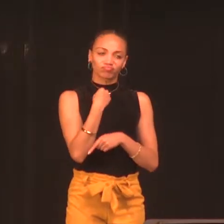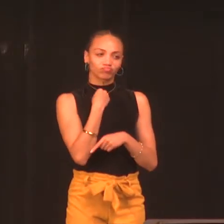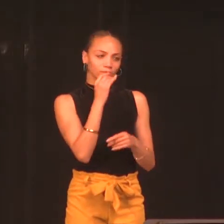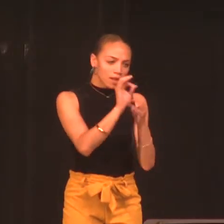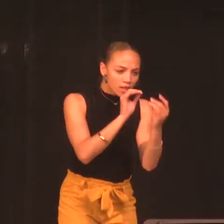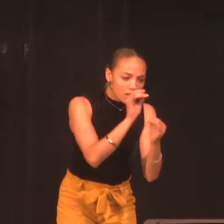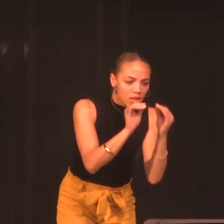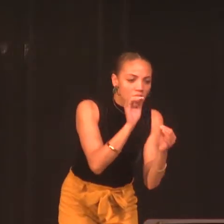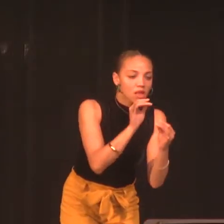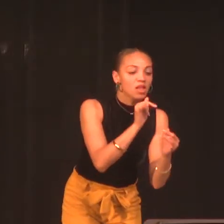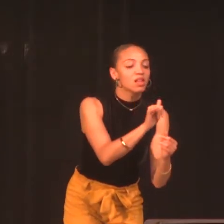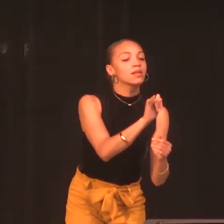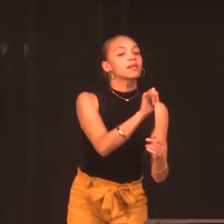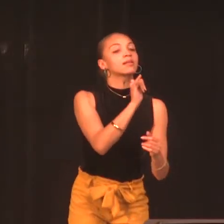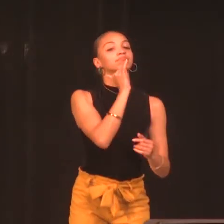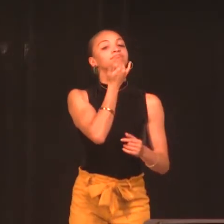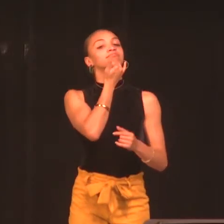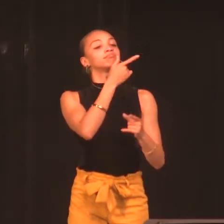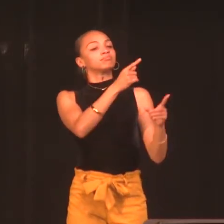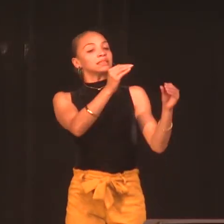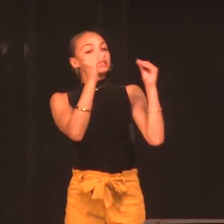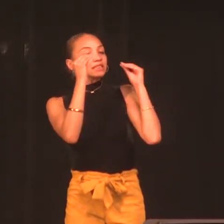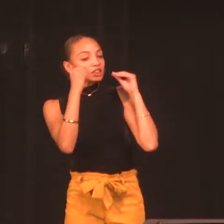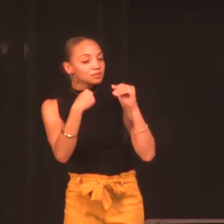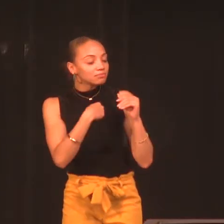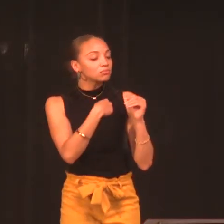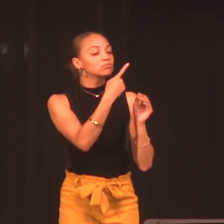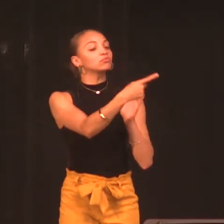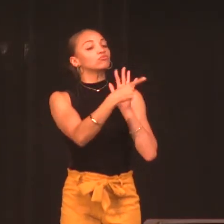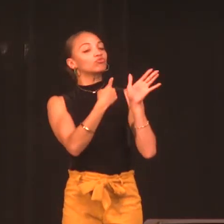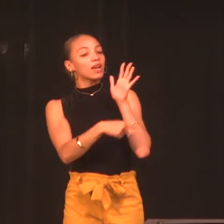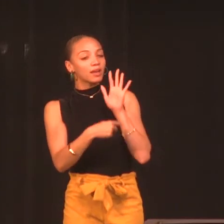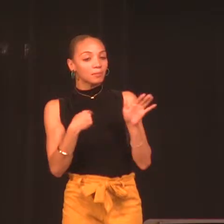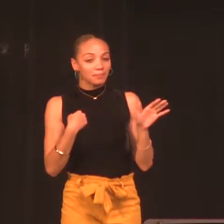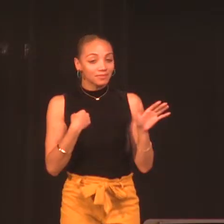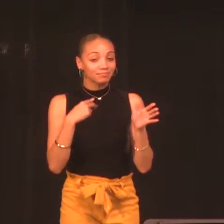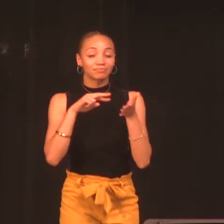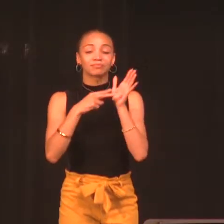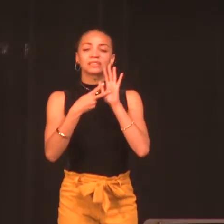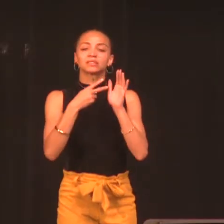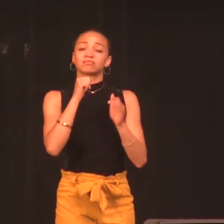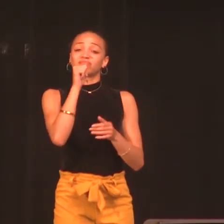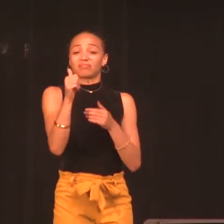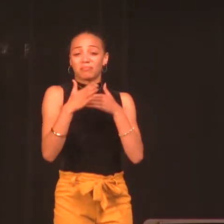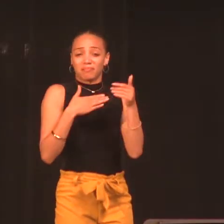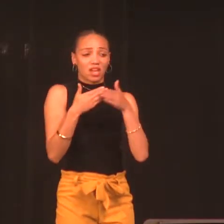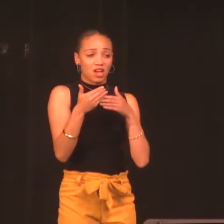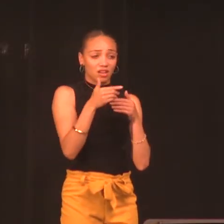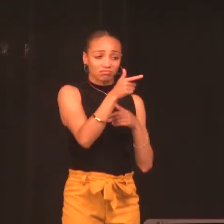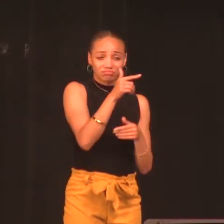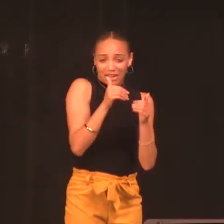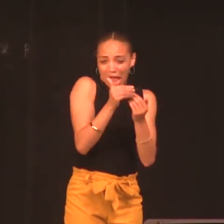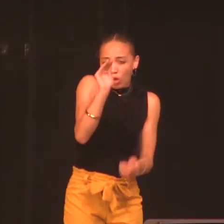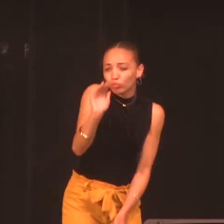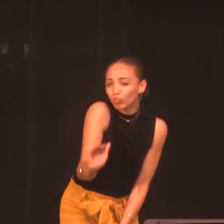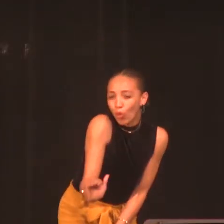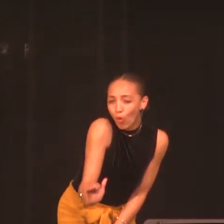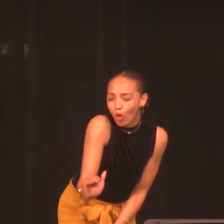I'm not always right. I will sometimes get into arguments, and then a kind person comes along to teach me